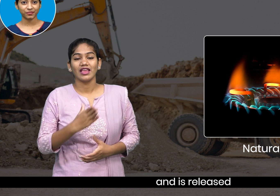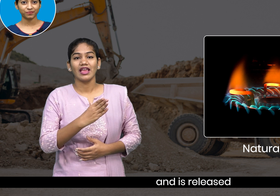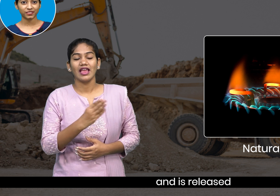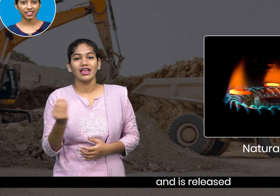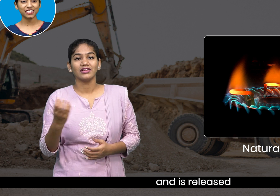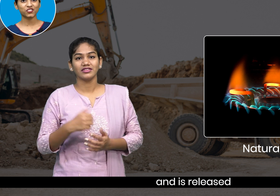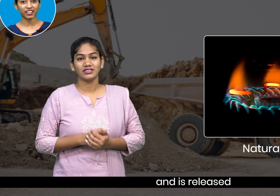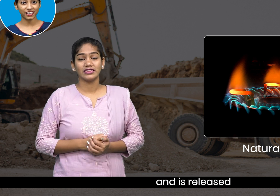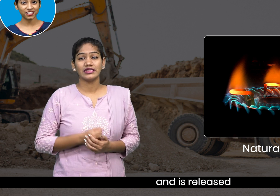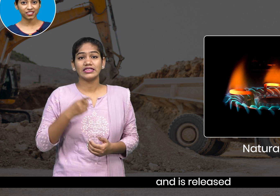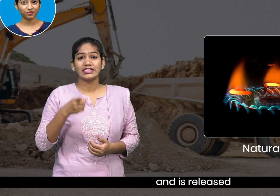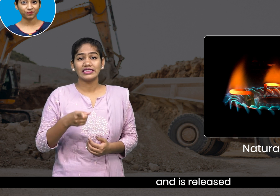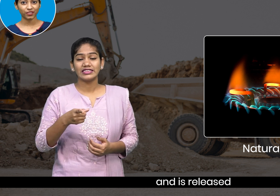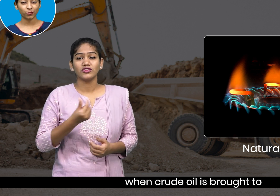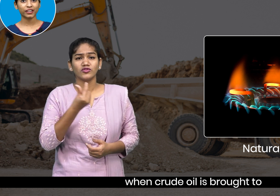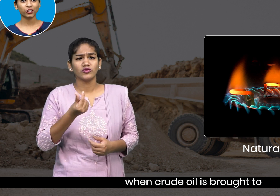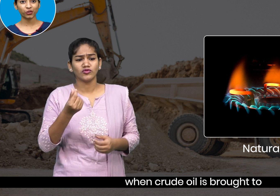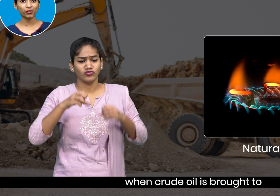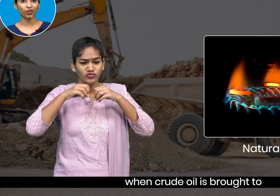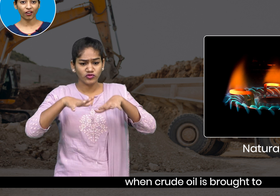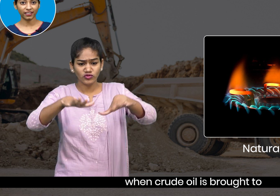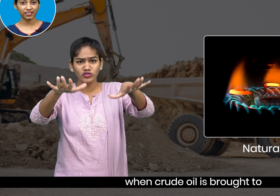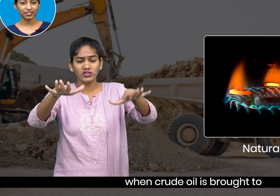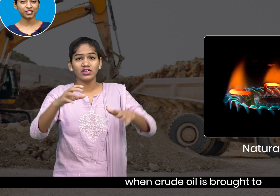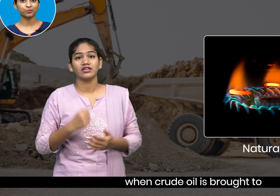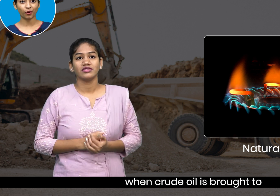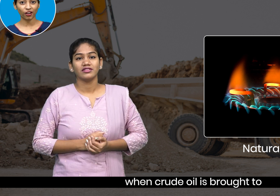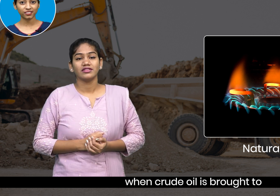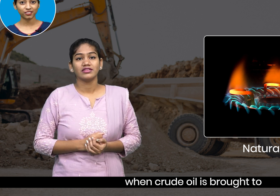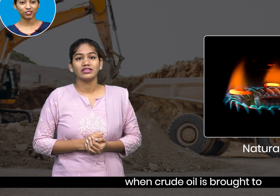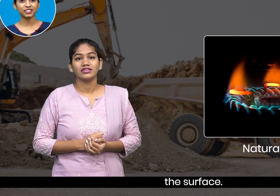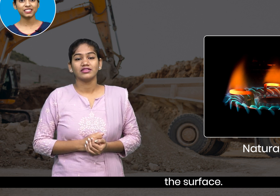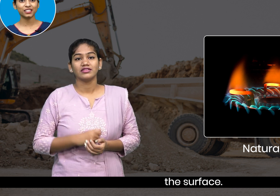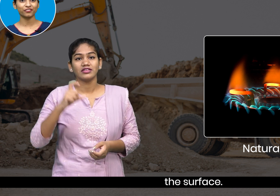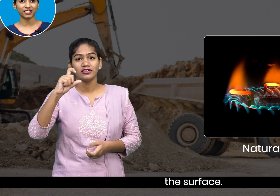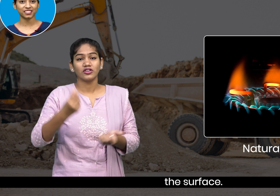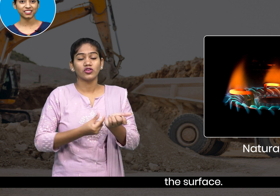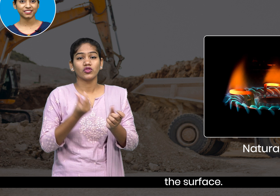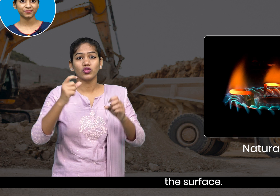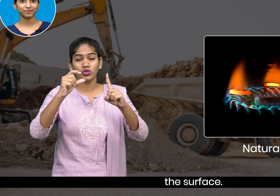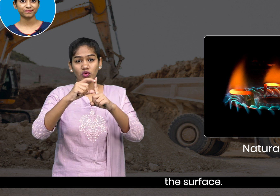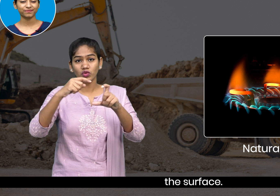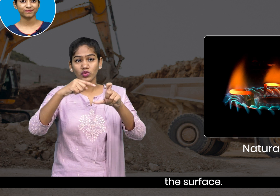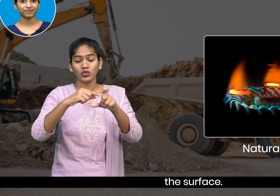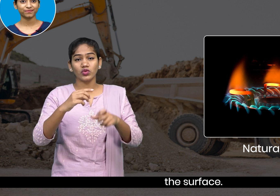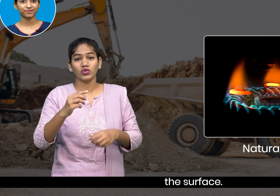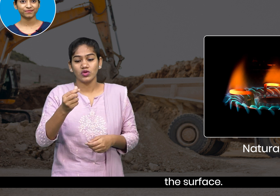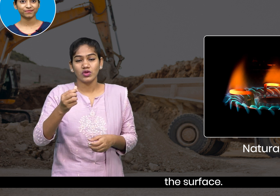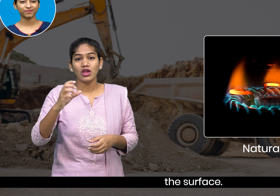and is released when crude oil is brought to the surface.